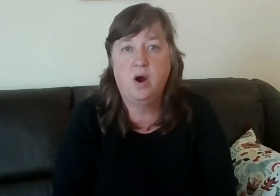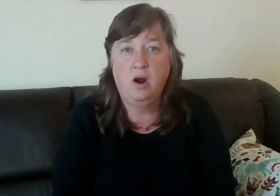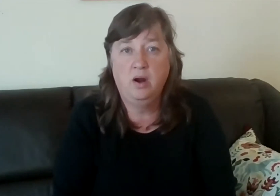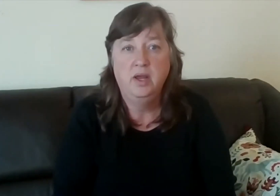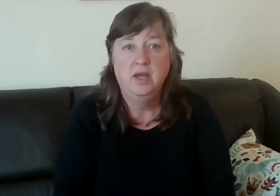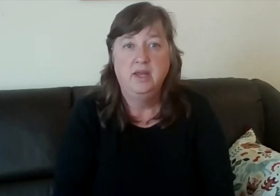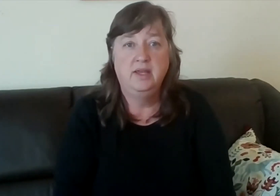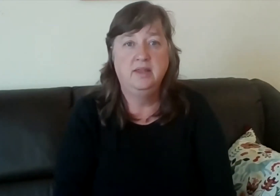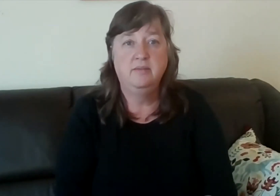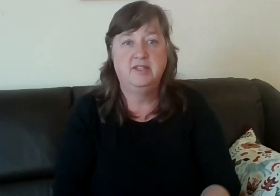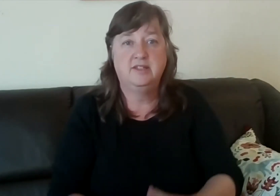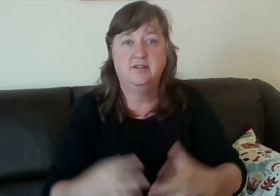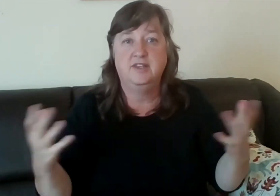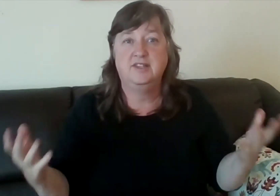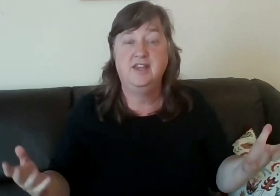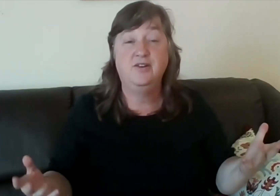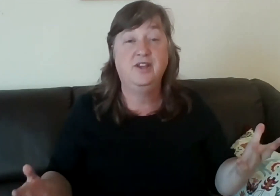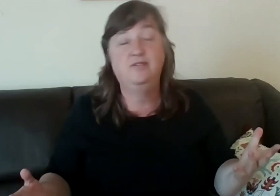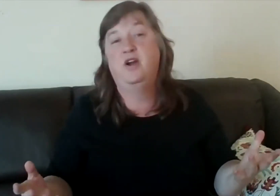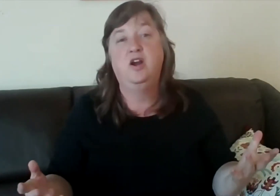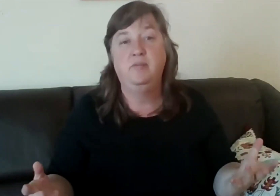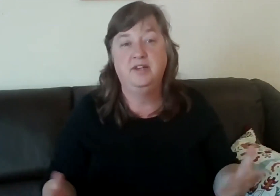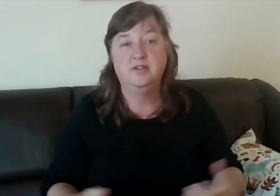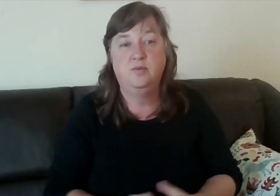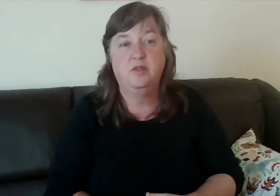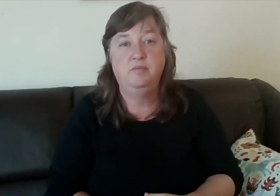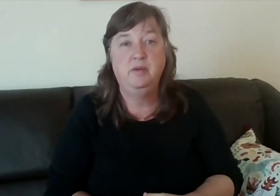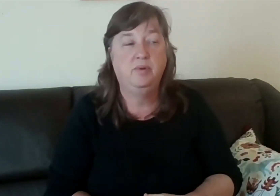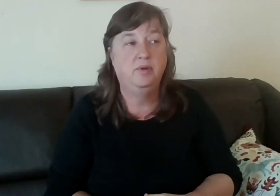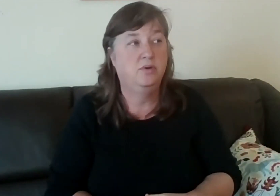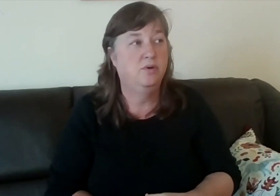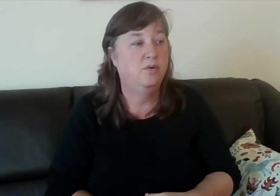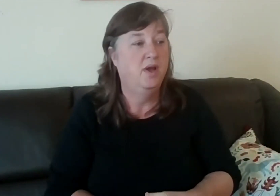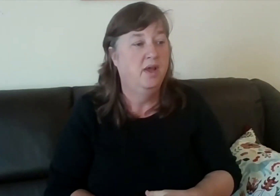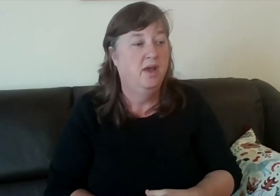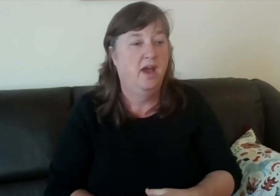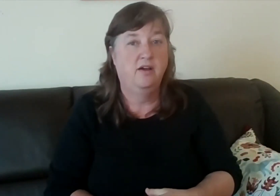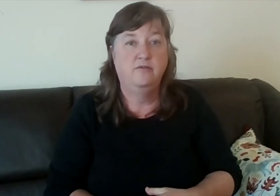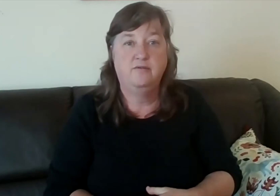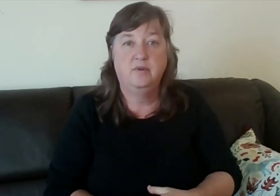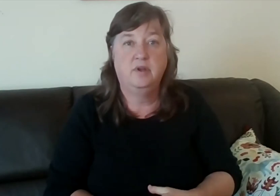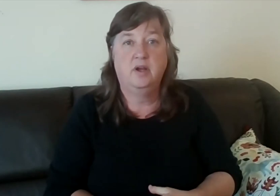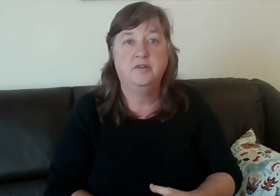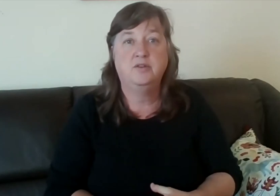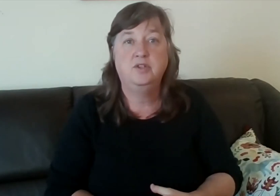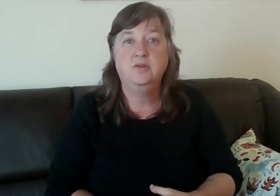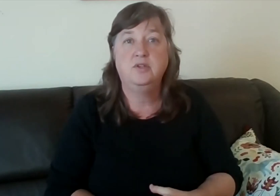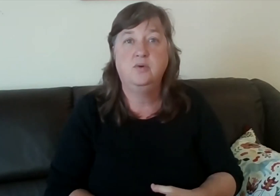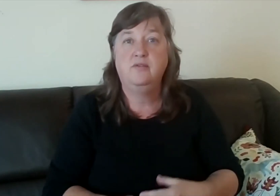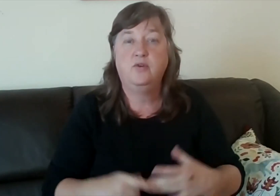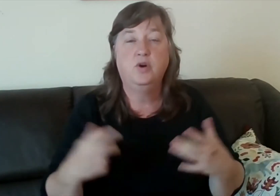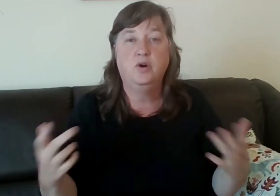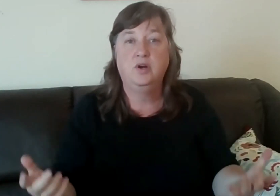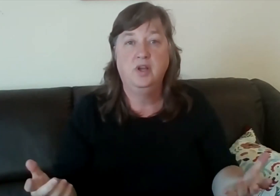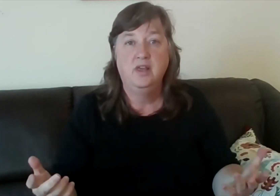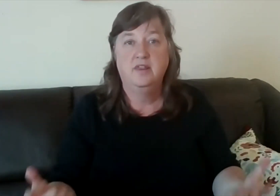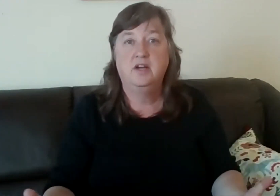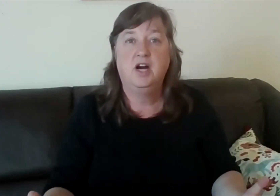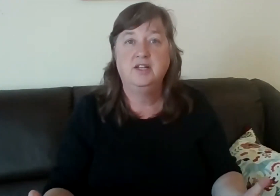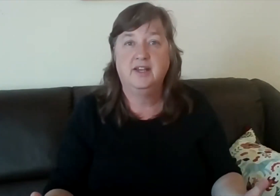are in the midst of this hearing environment with people who have other students who have heard the context